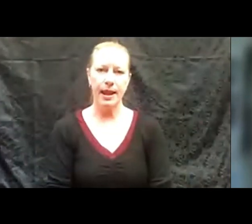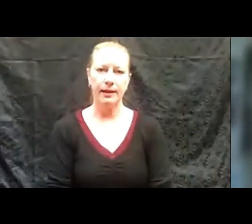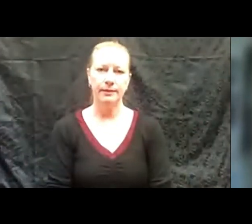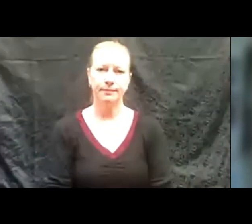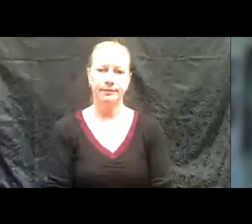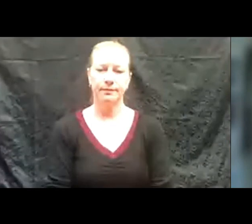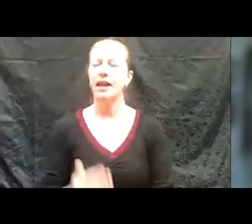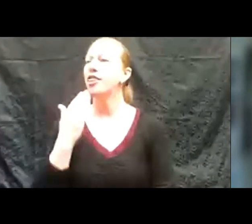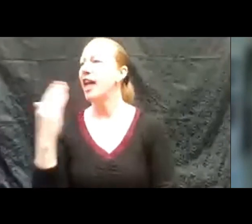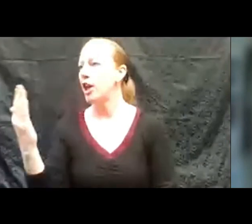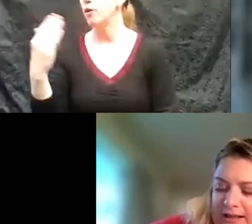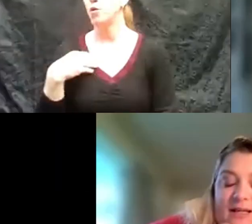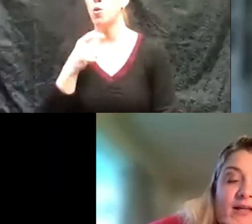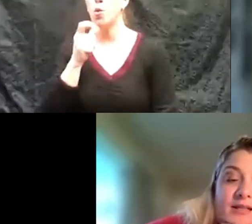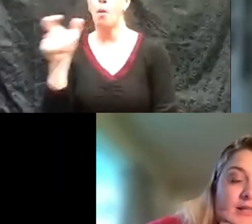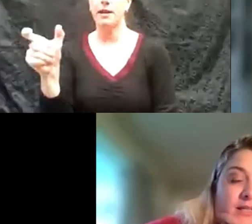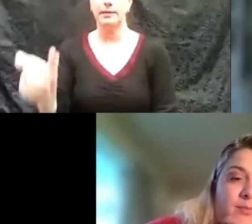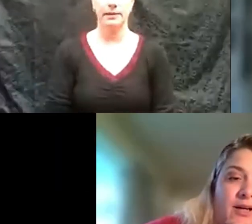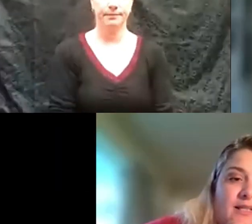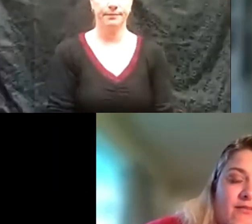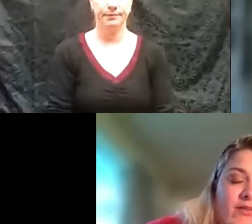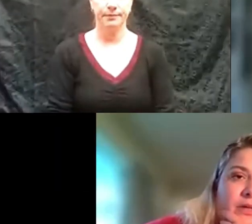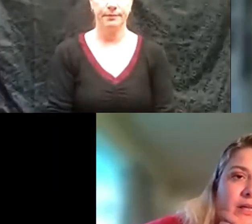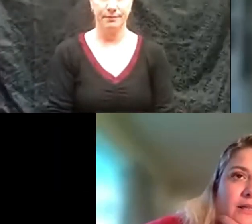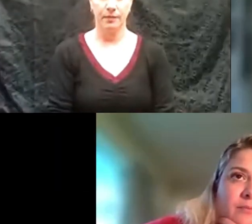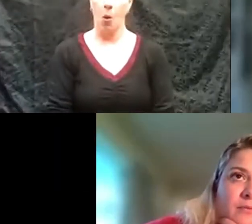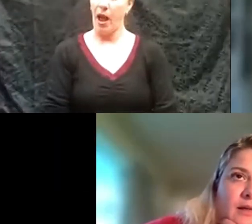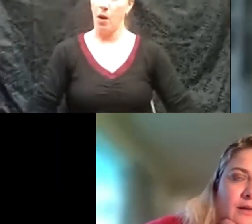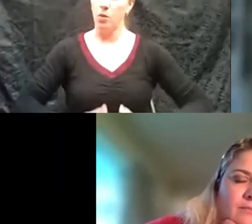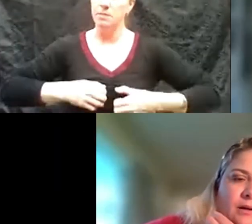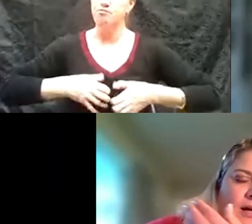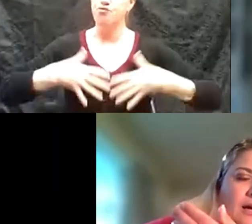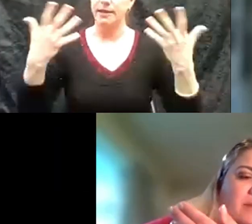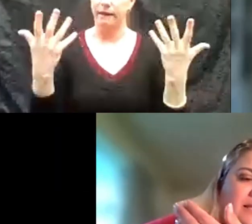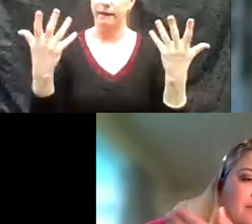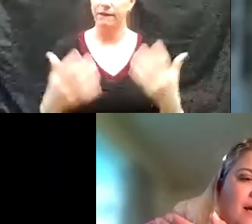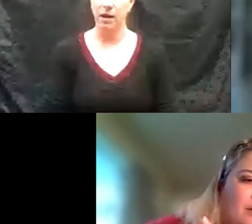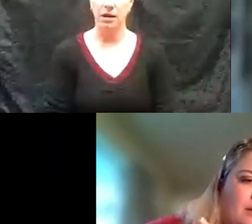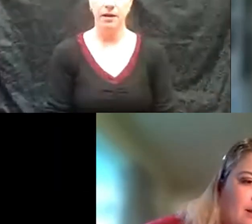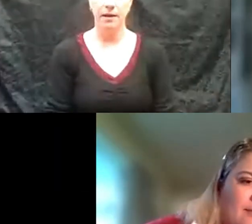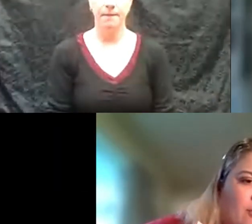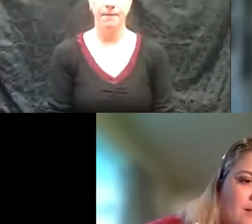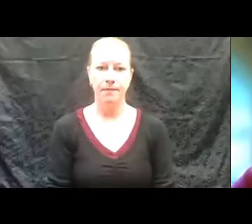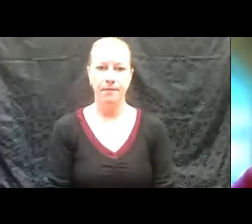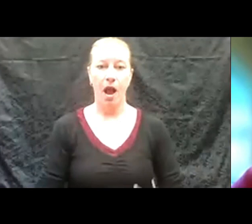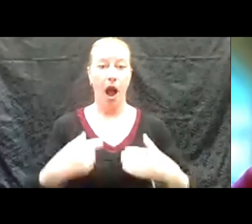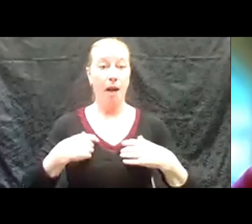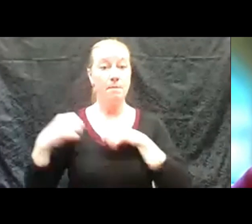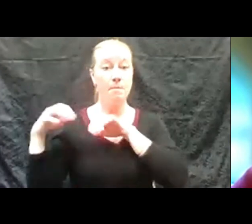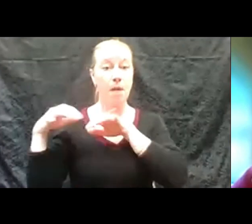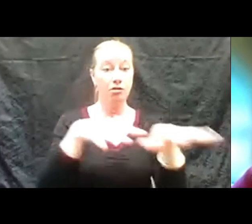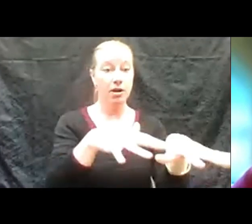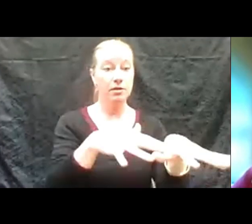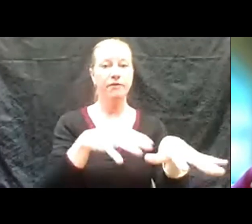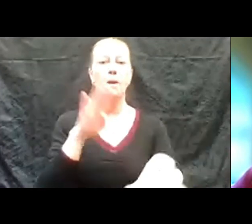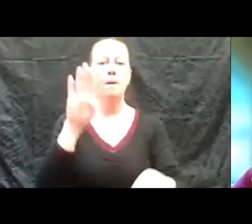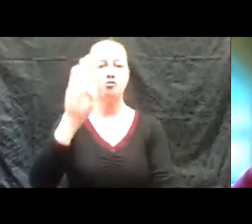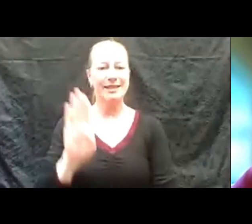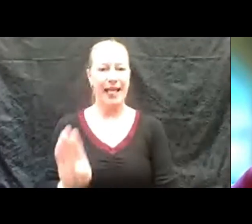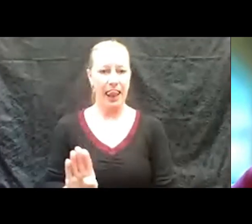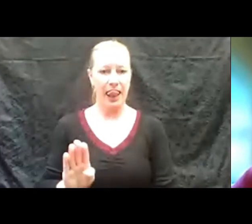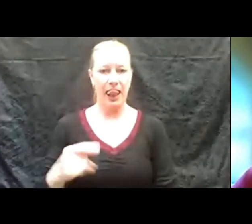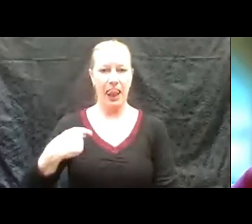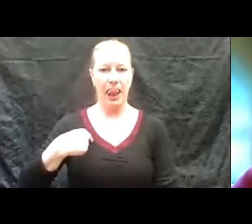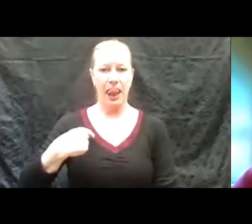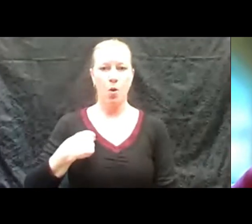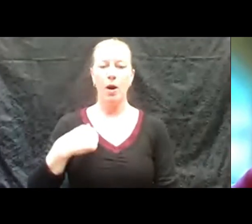Diane, for your comments. No, it is impressive. It really, I'm as a migrant, I came from Brazil, and even in Brazil, we already have